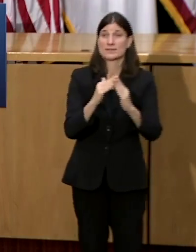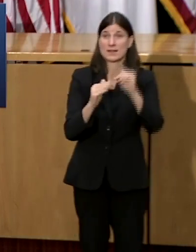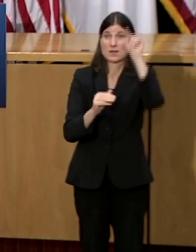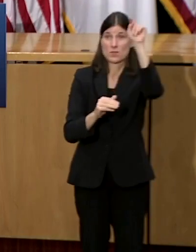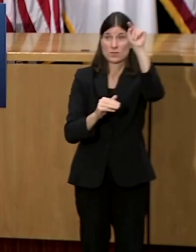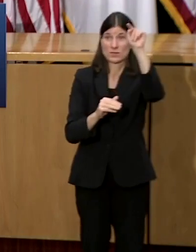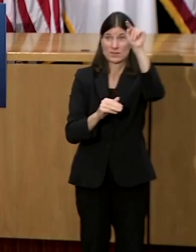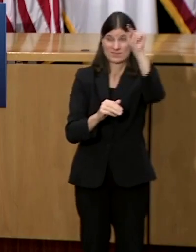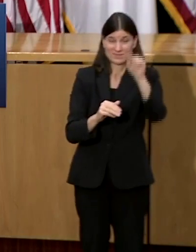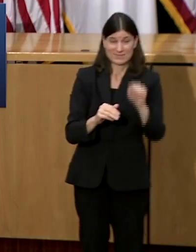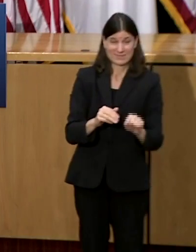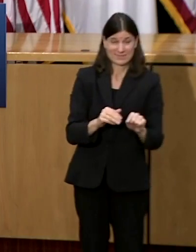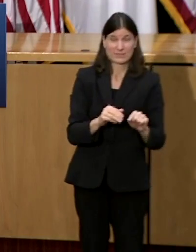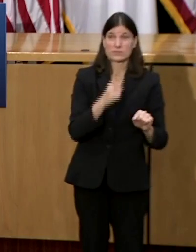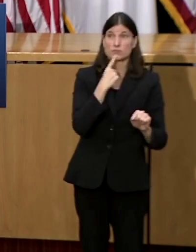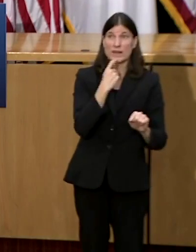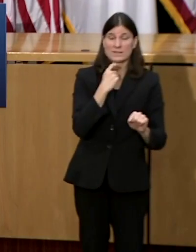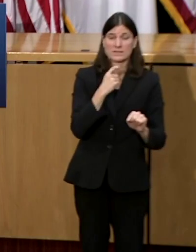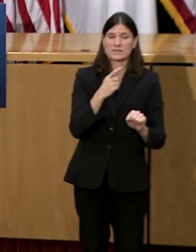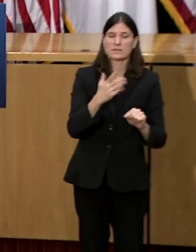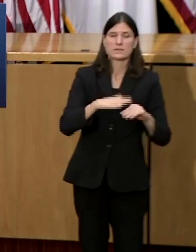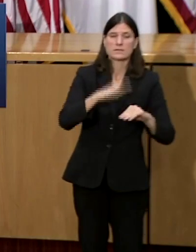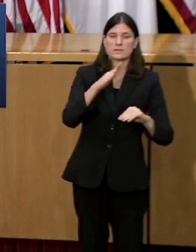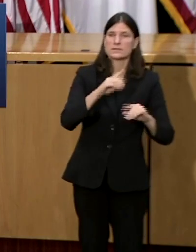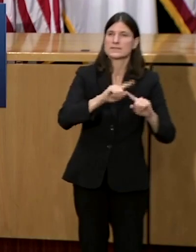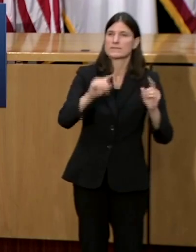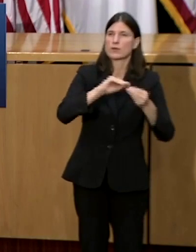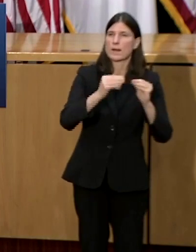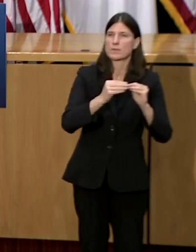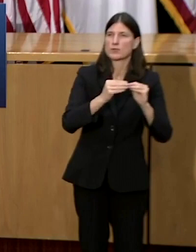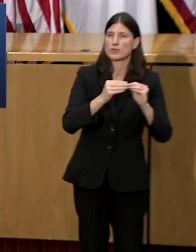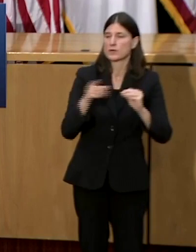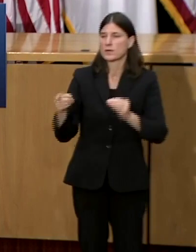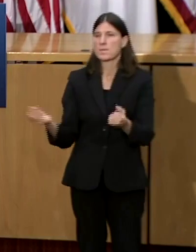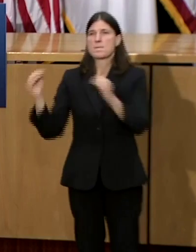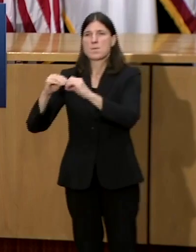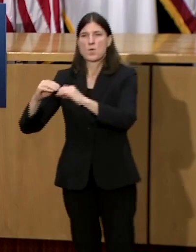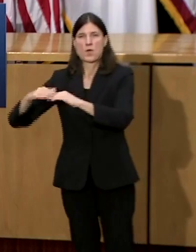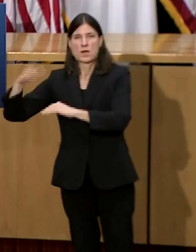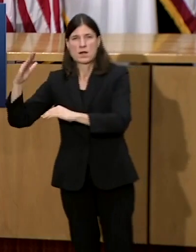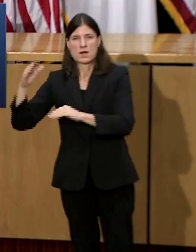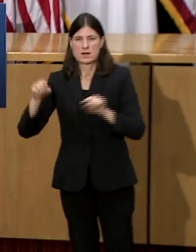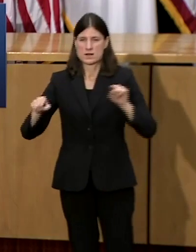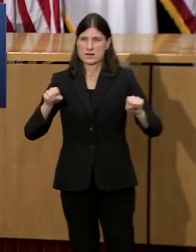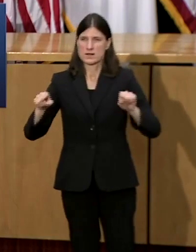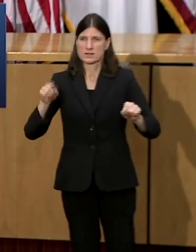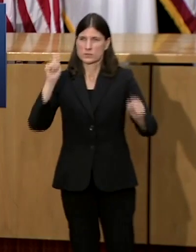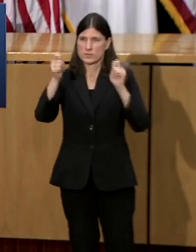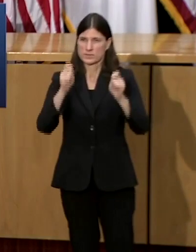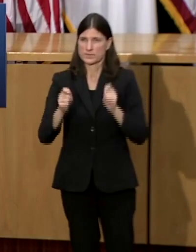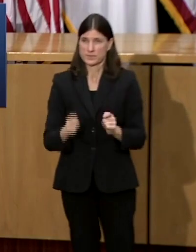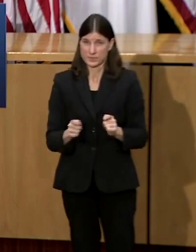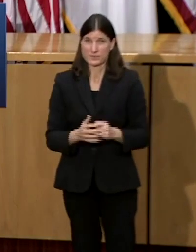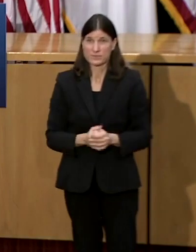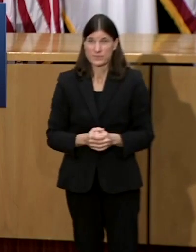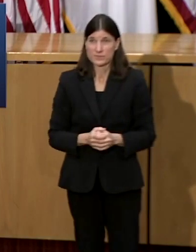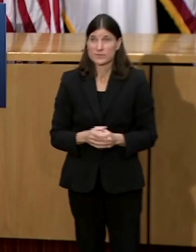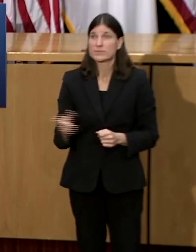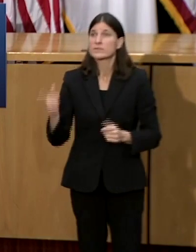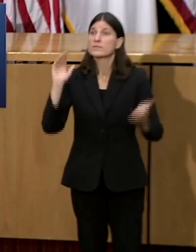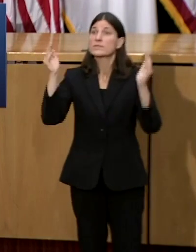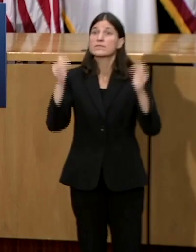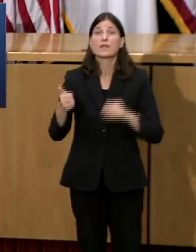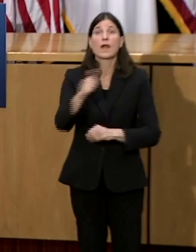We are significantly more conservative than New Hampshire and slightly less conservative than California, and consistent with the World